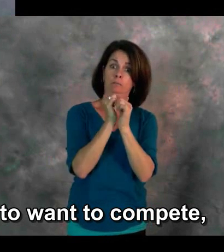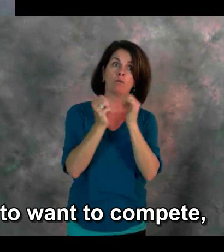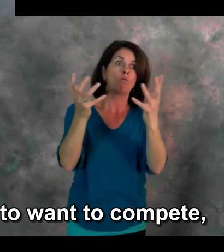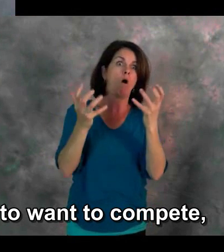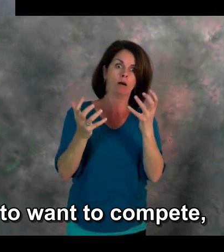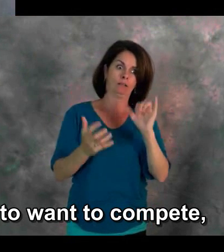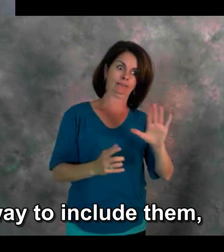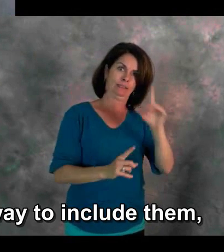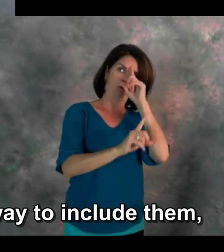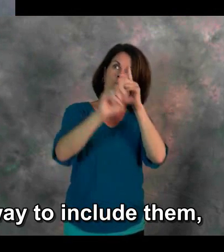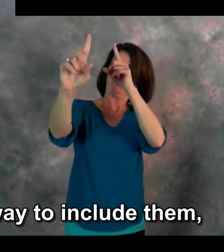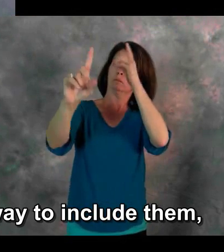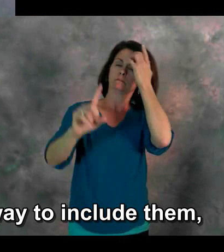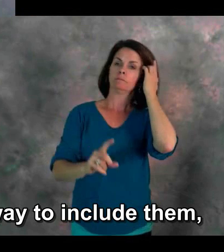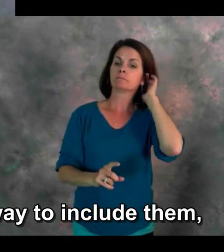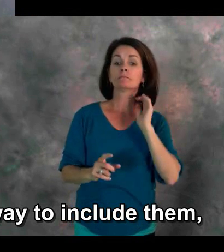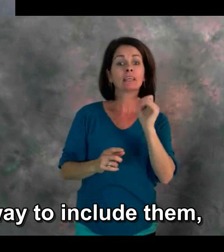compete. And,